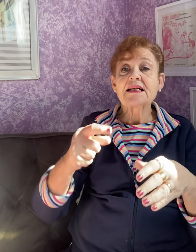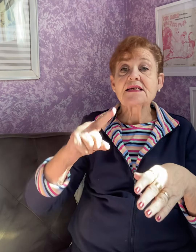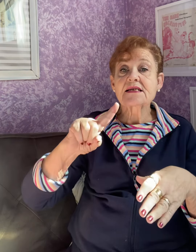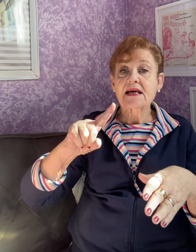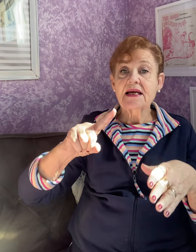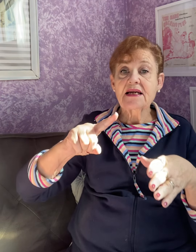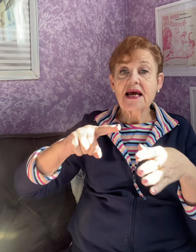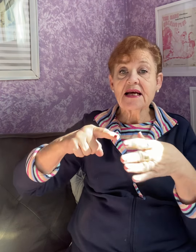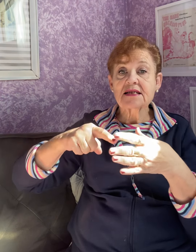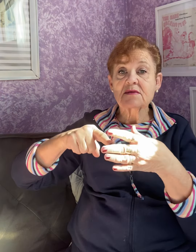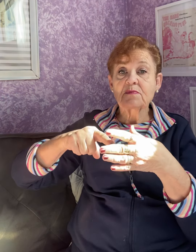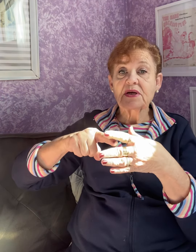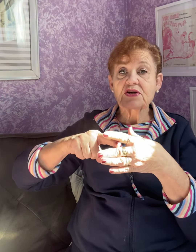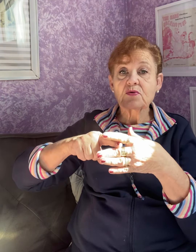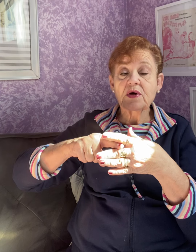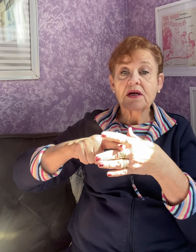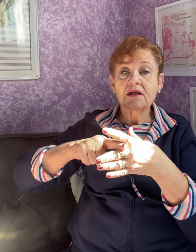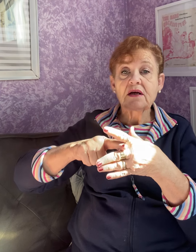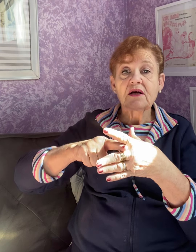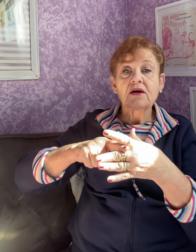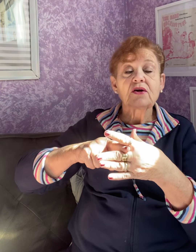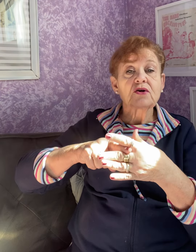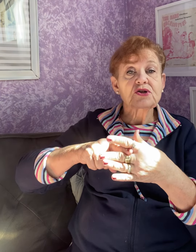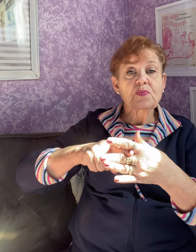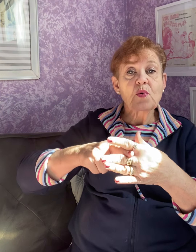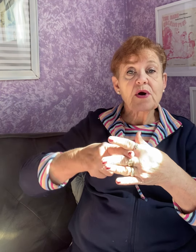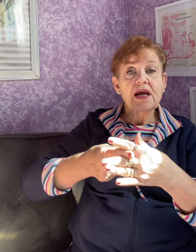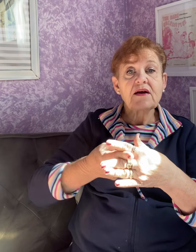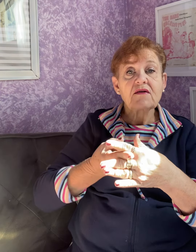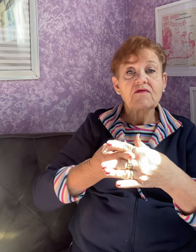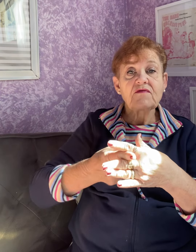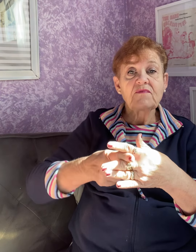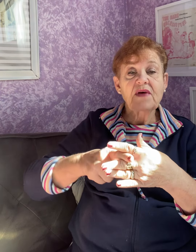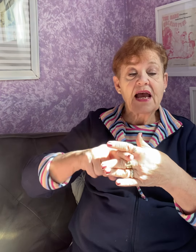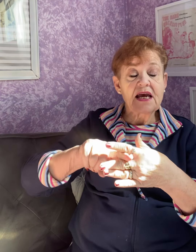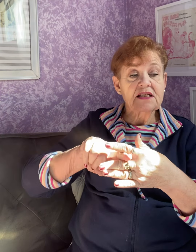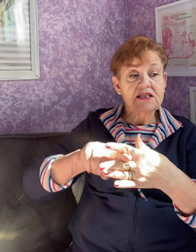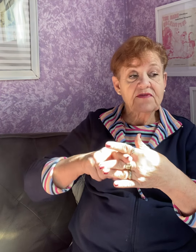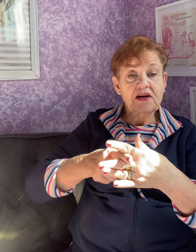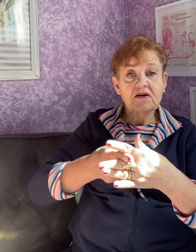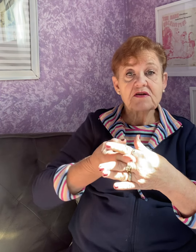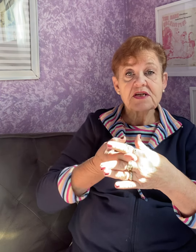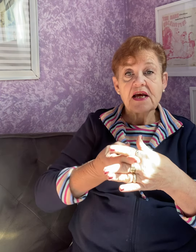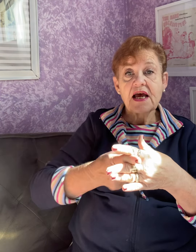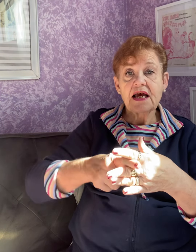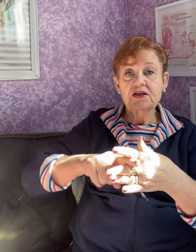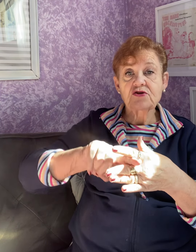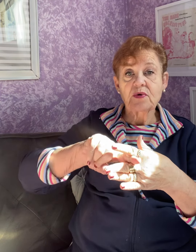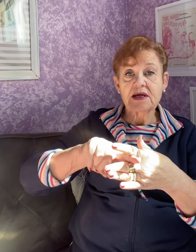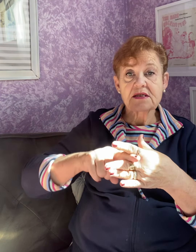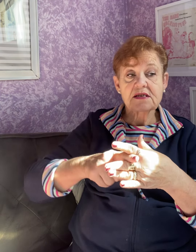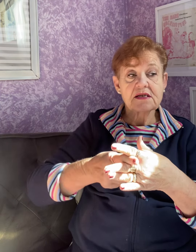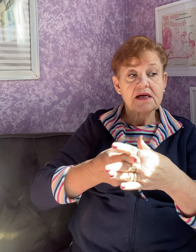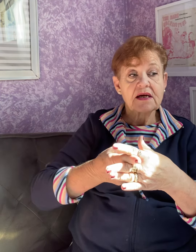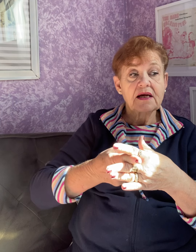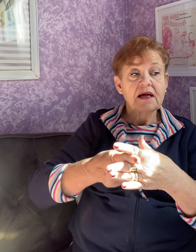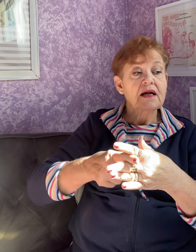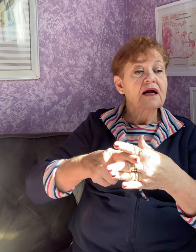Begins. Index between your supporting hand's fingers and twist.